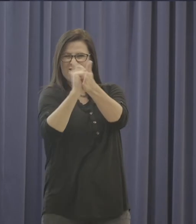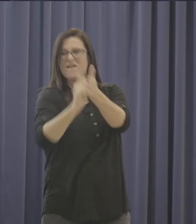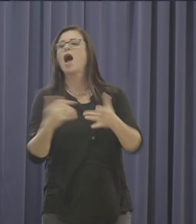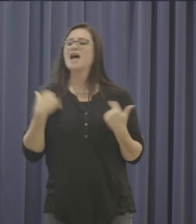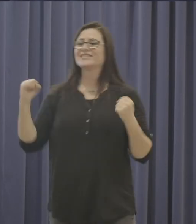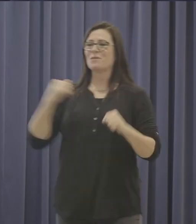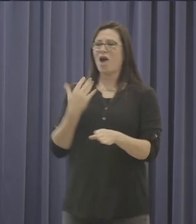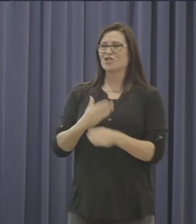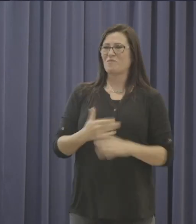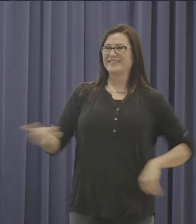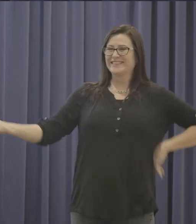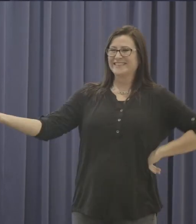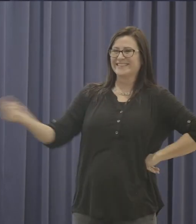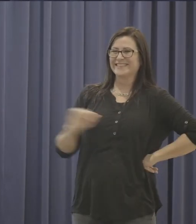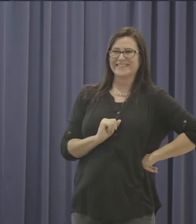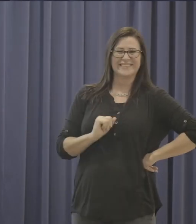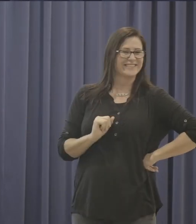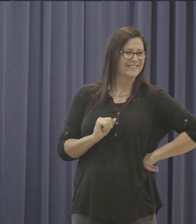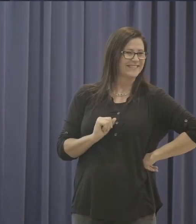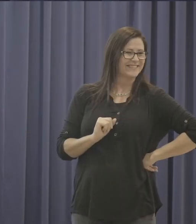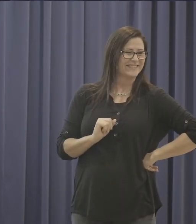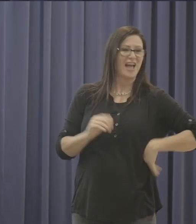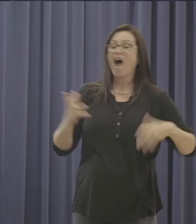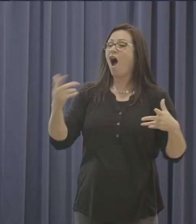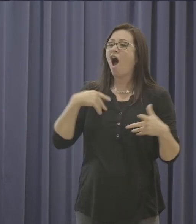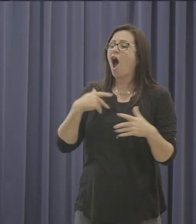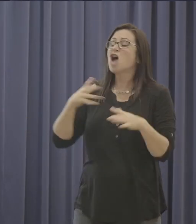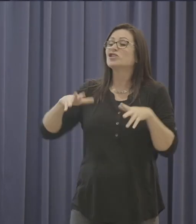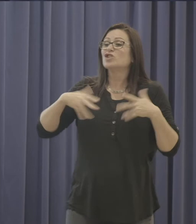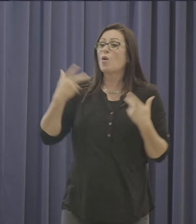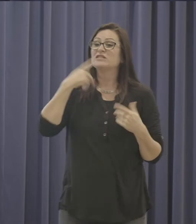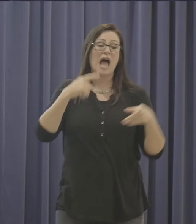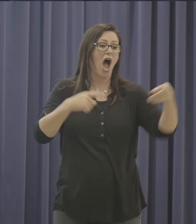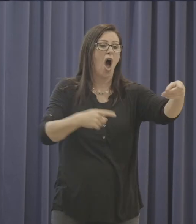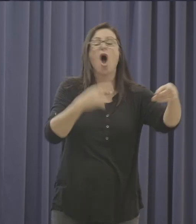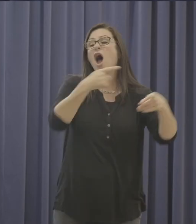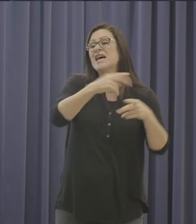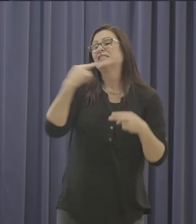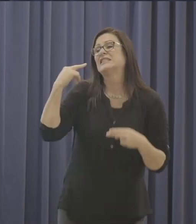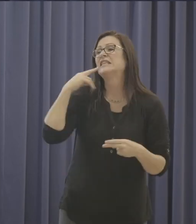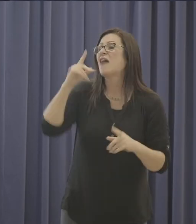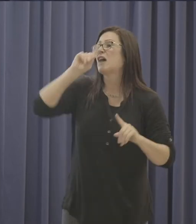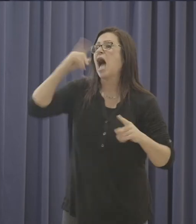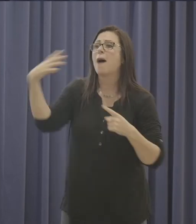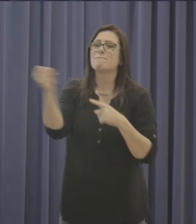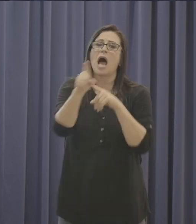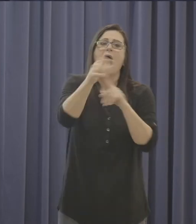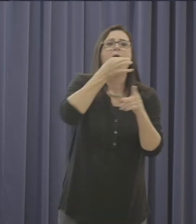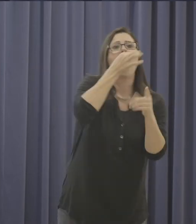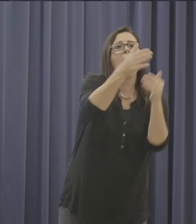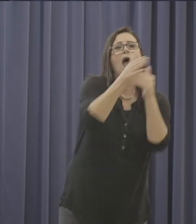Auslan. I refuse to accept that my son will be forever dependent just because he's deaf. I'm determined to make sure